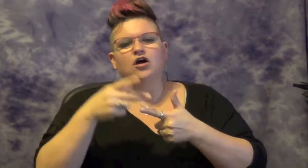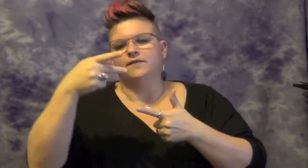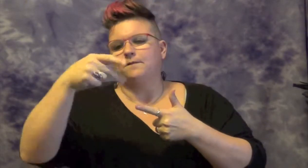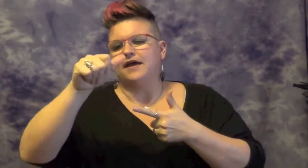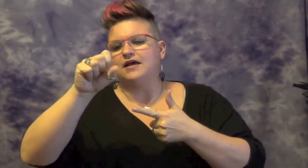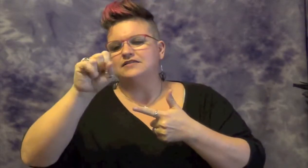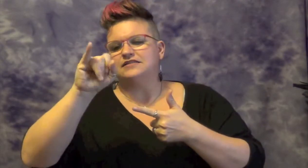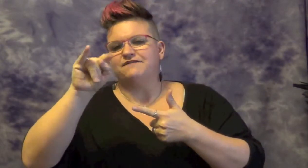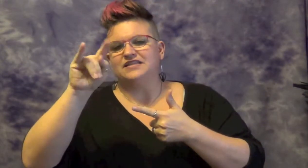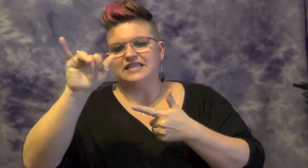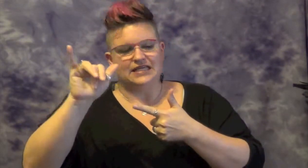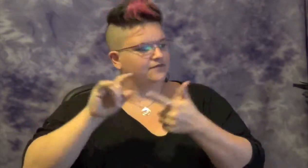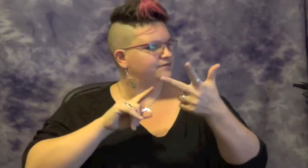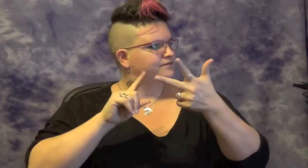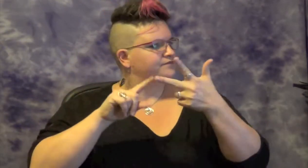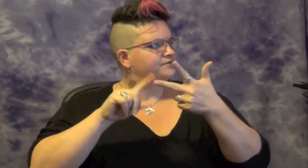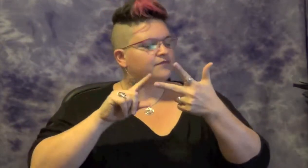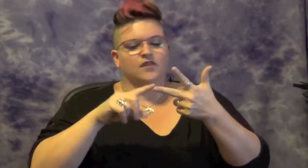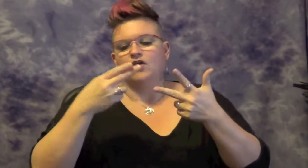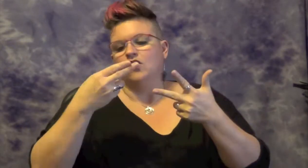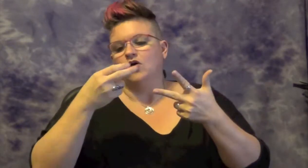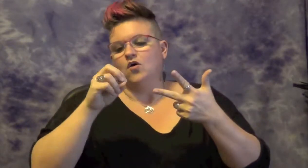fatalism, or passivity,